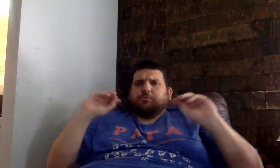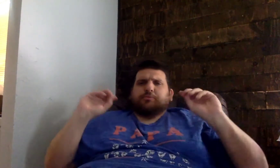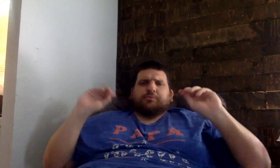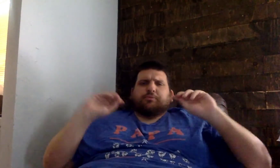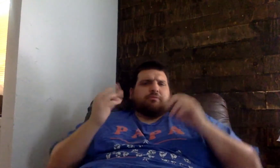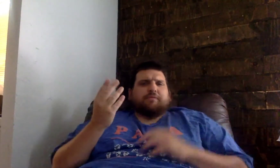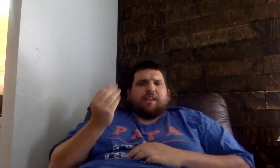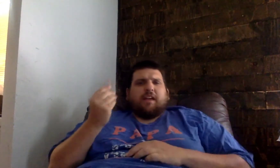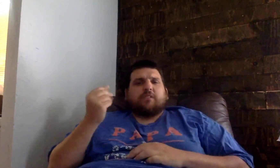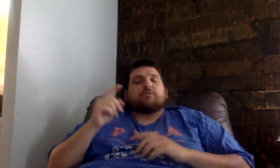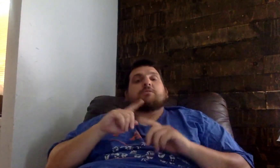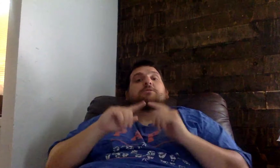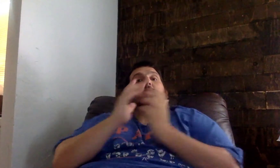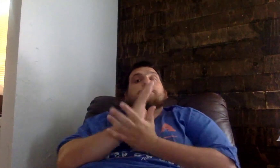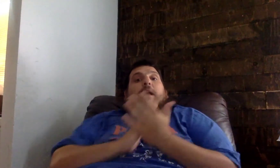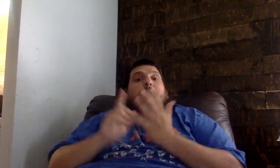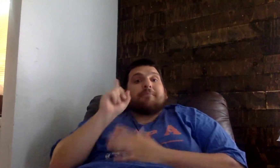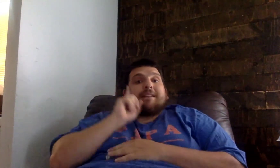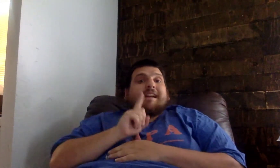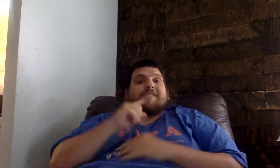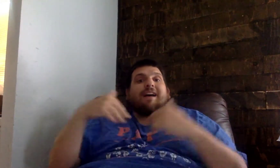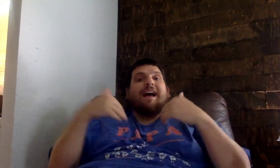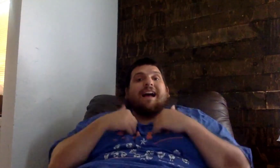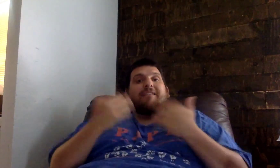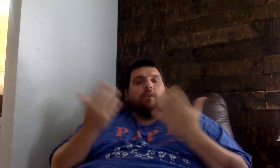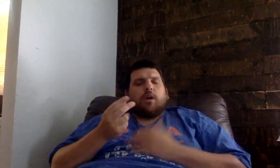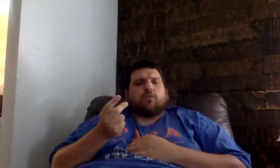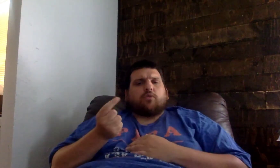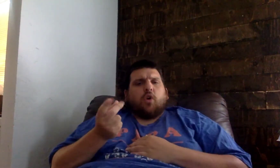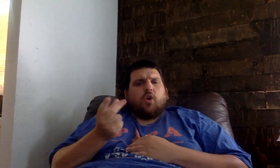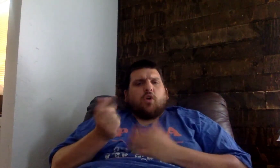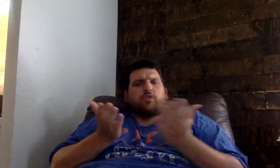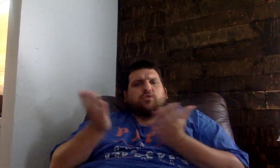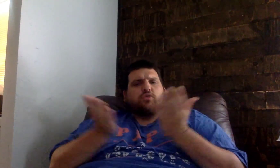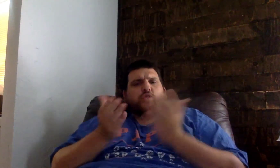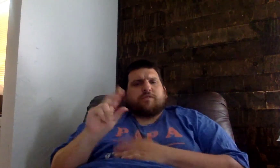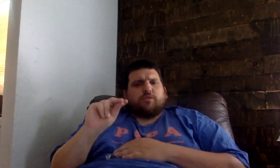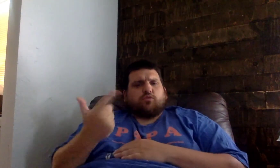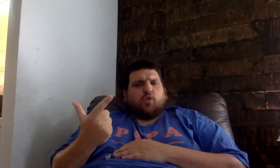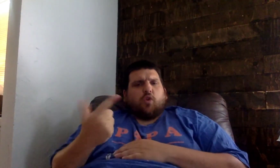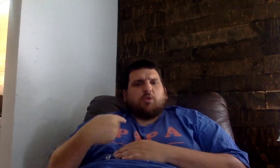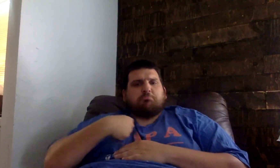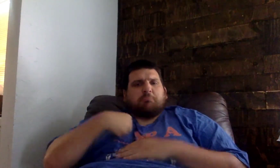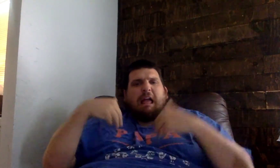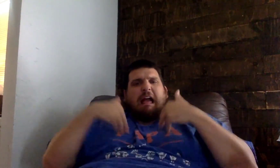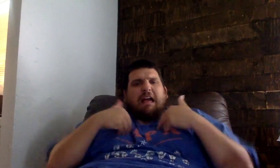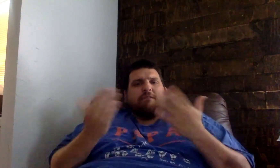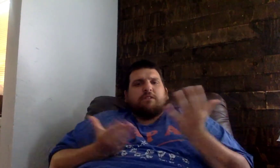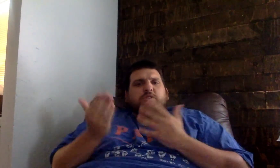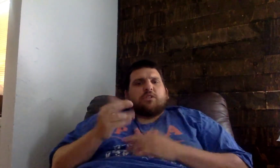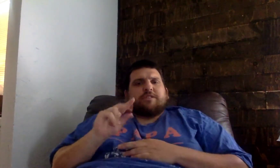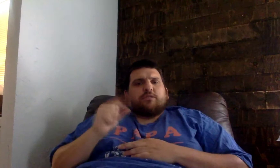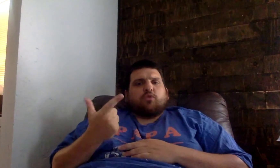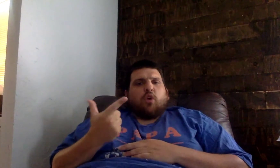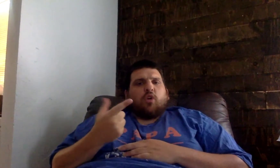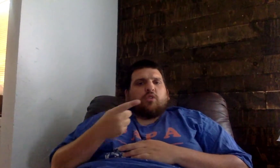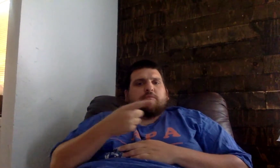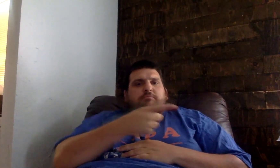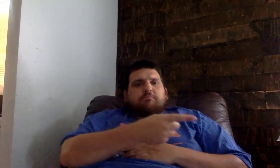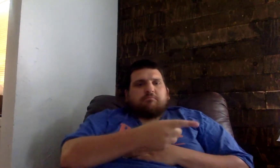house, I don't have a flashing alarm system, but some deaf do. Some deaf have service dogs, and I have a service